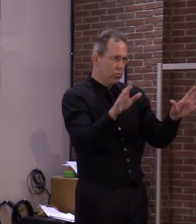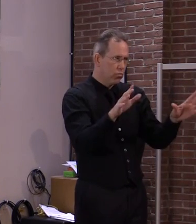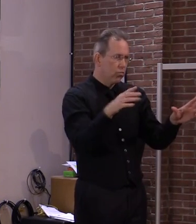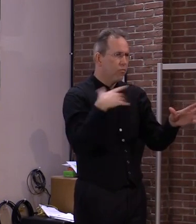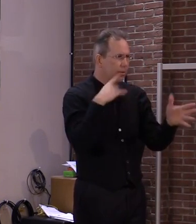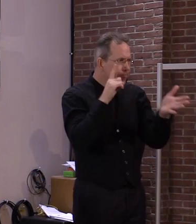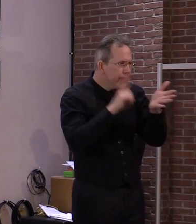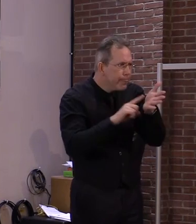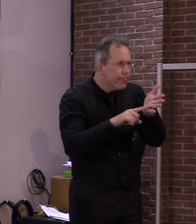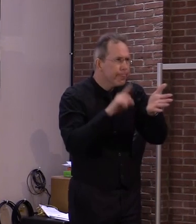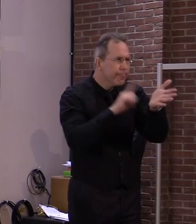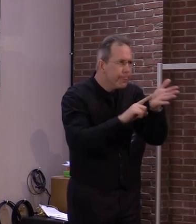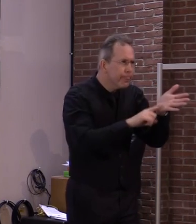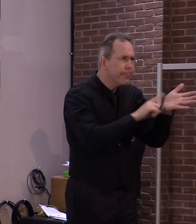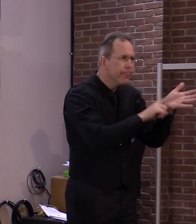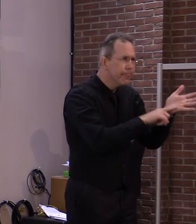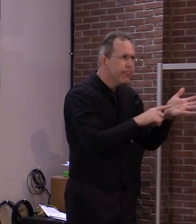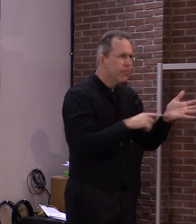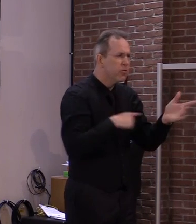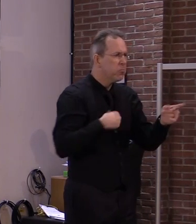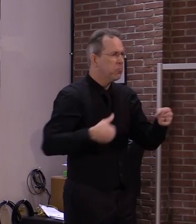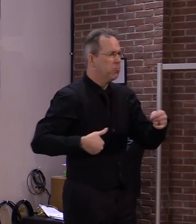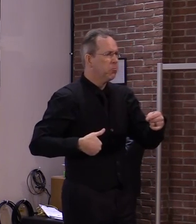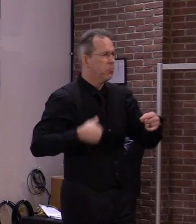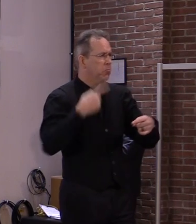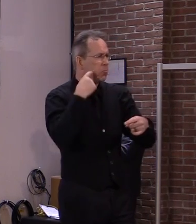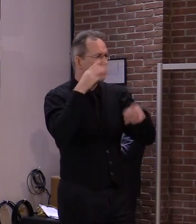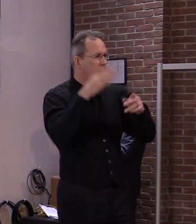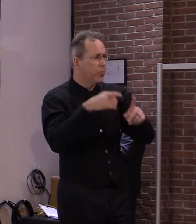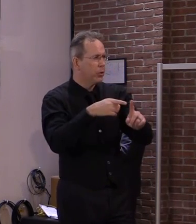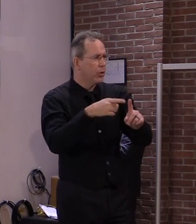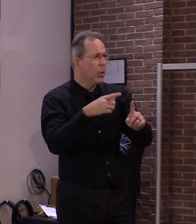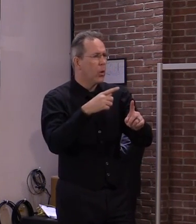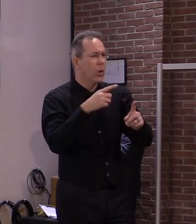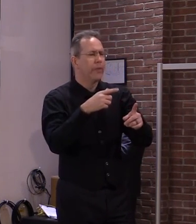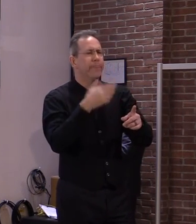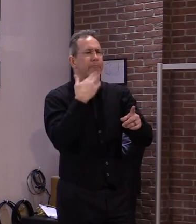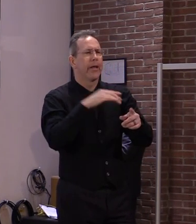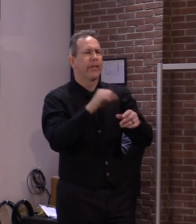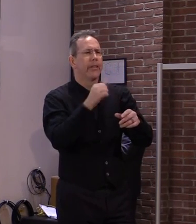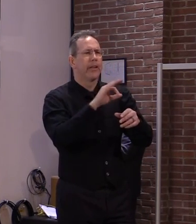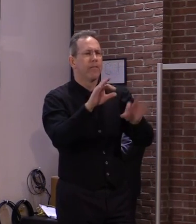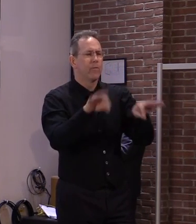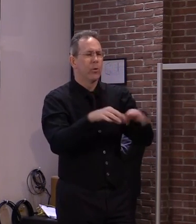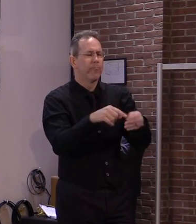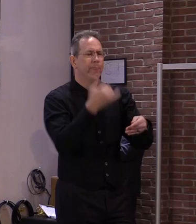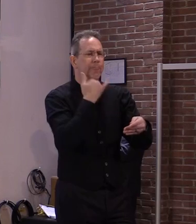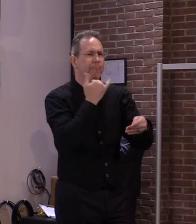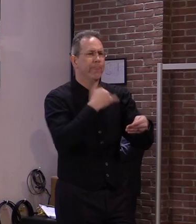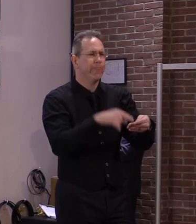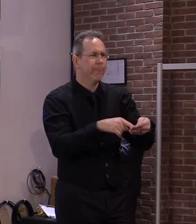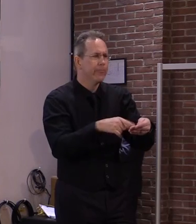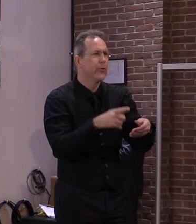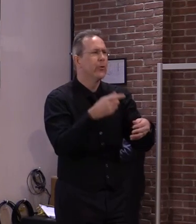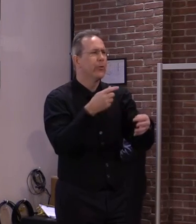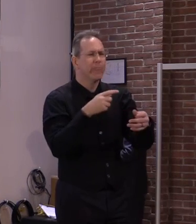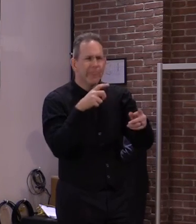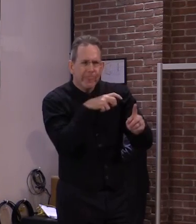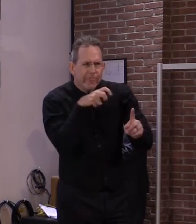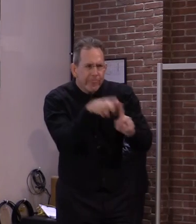result of this incident, we could investigate and go back to see where that 1099 may have